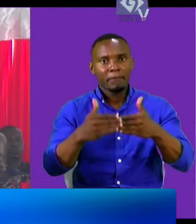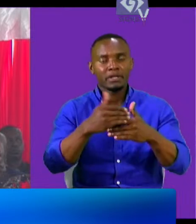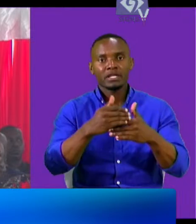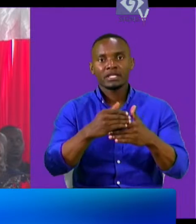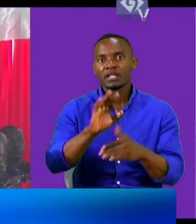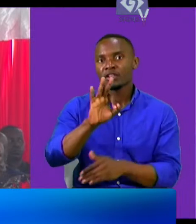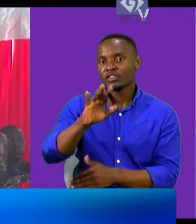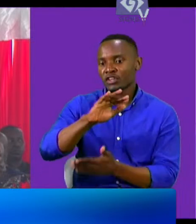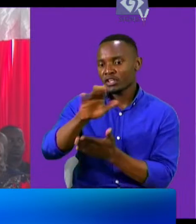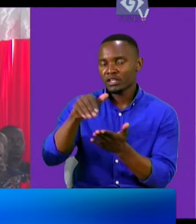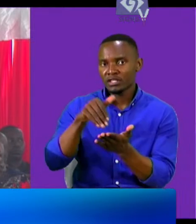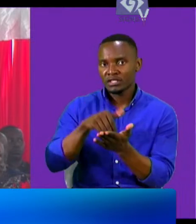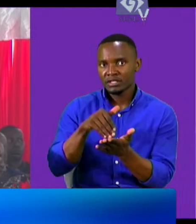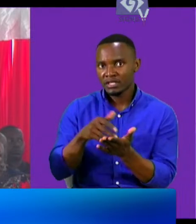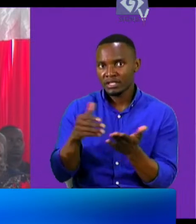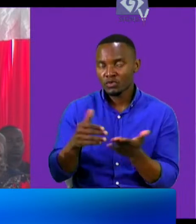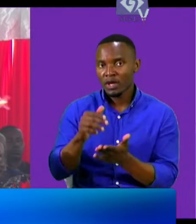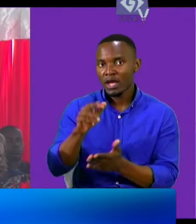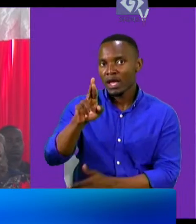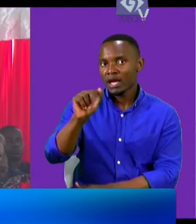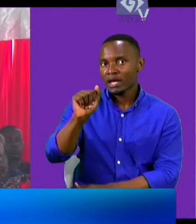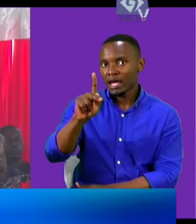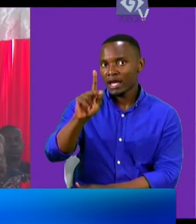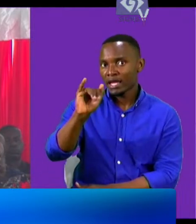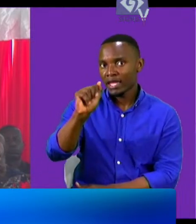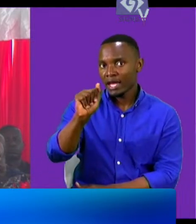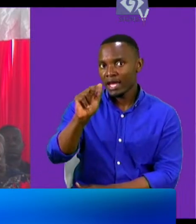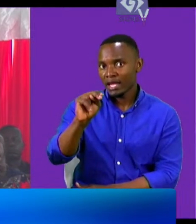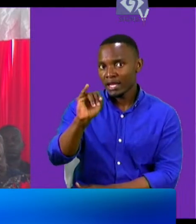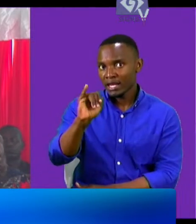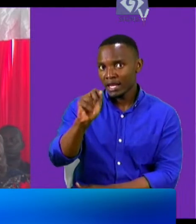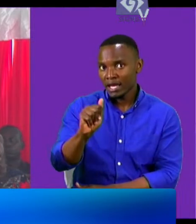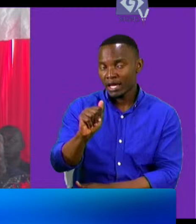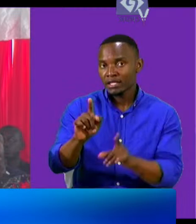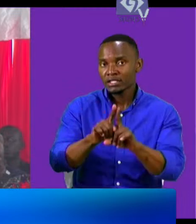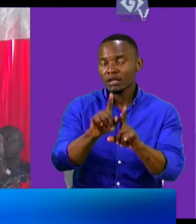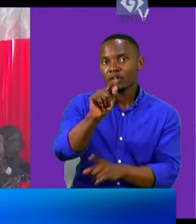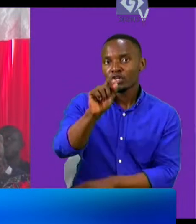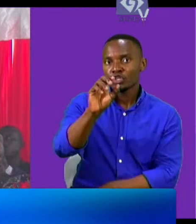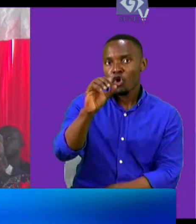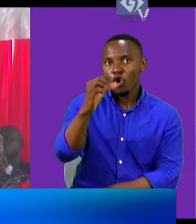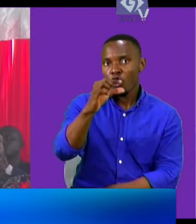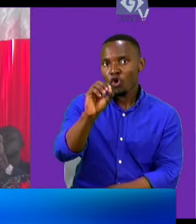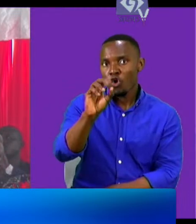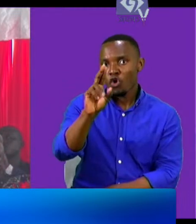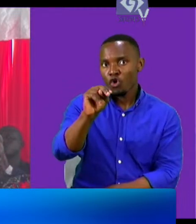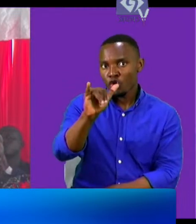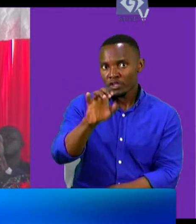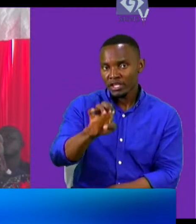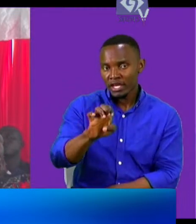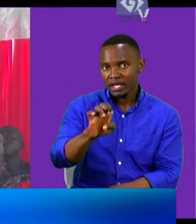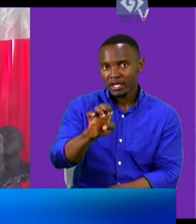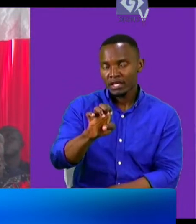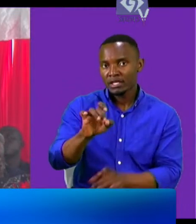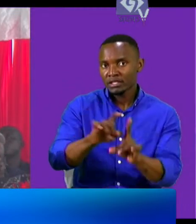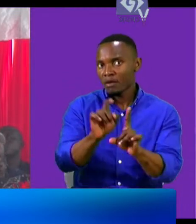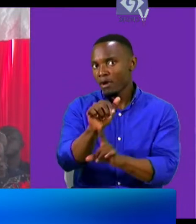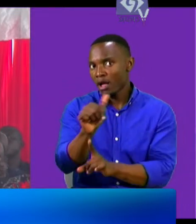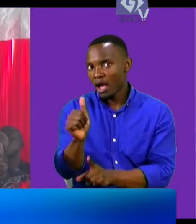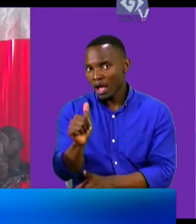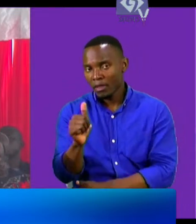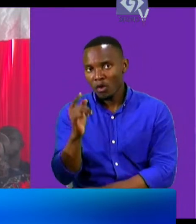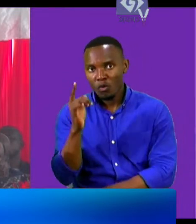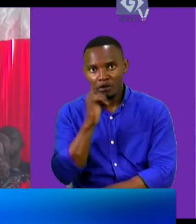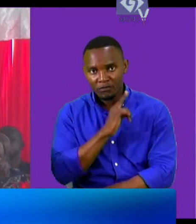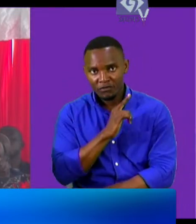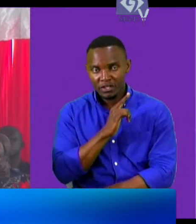3 centers in Kiania, Togonye, and Keberegwe will have been